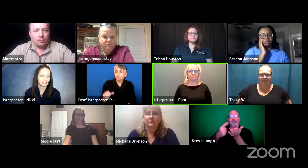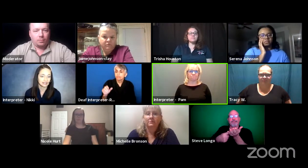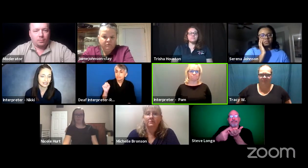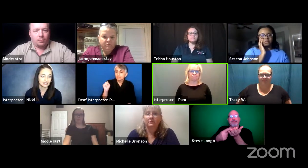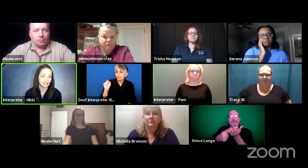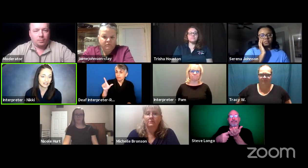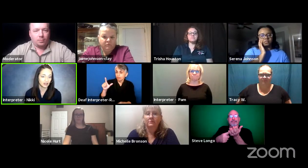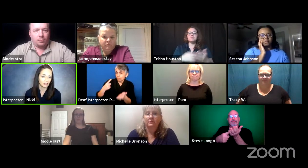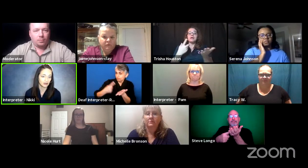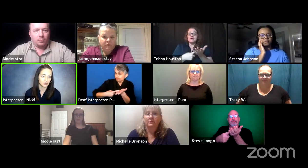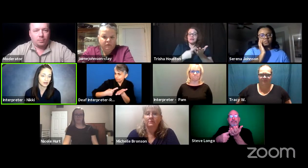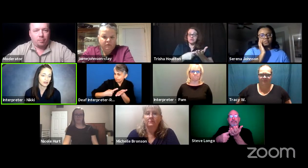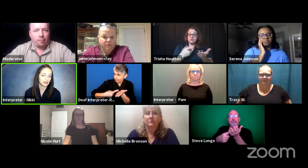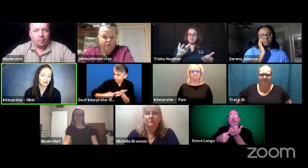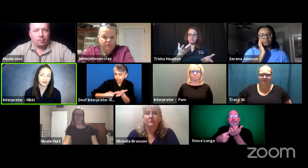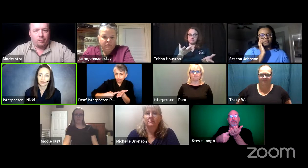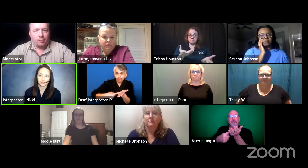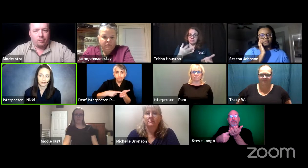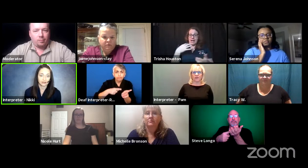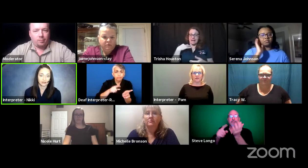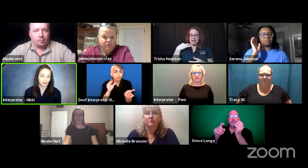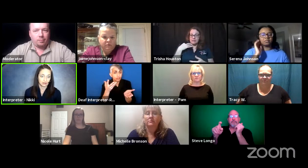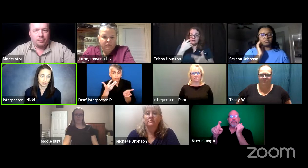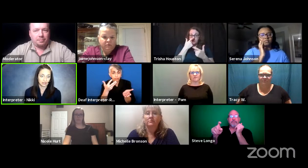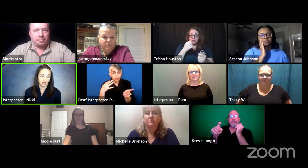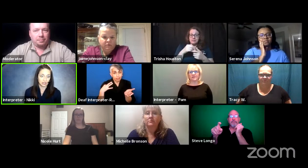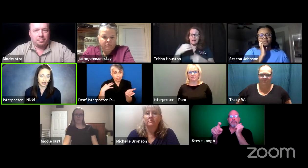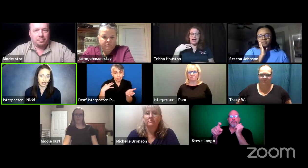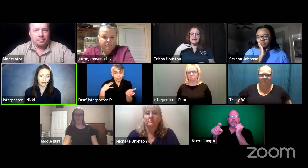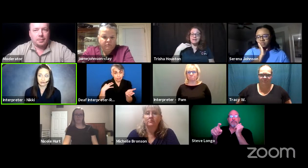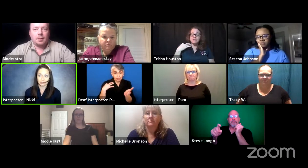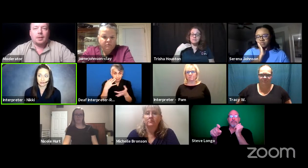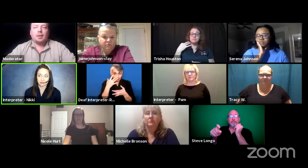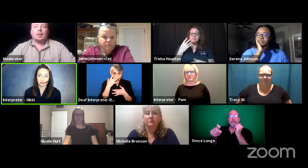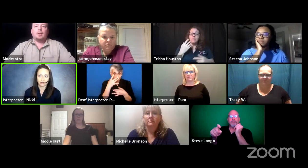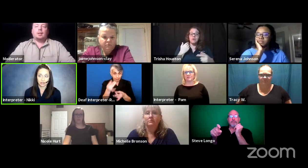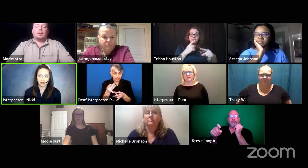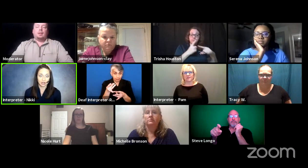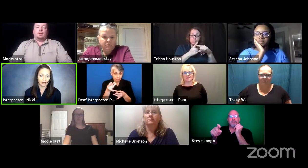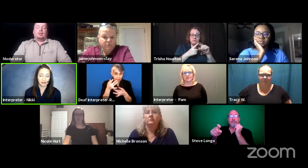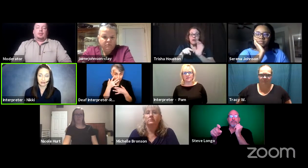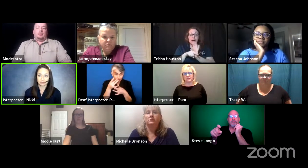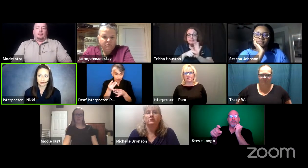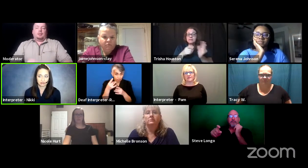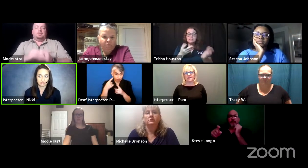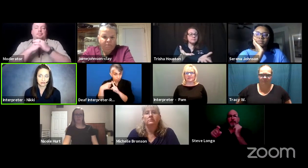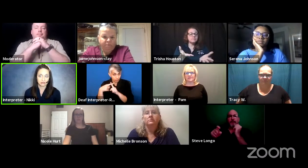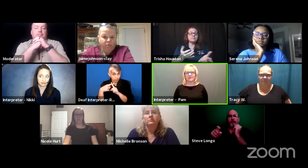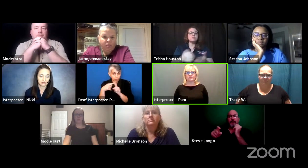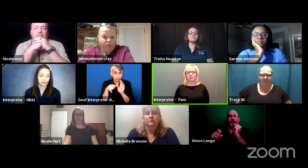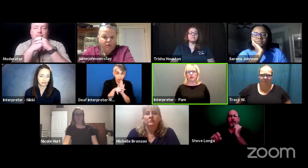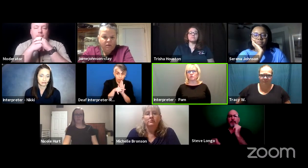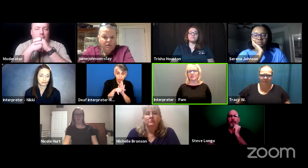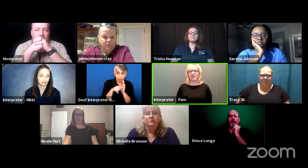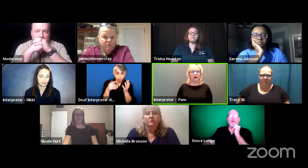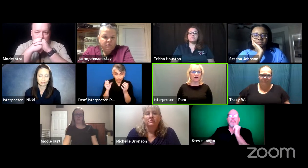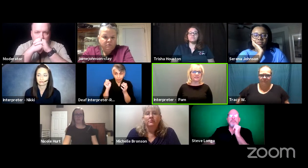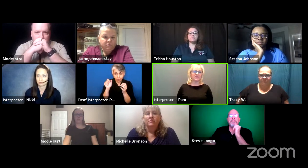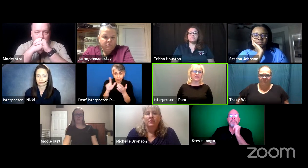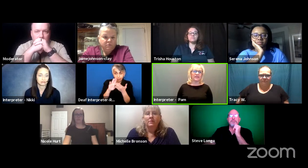This is Steve Longo. A discussion now. We just go ahead and talk about it. Yes, pros and cons. He